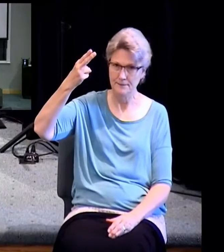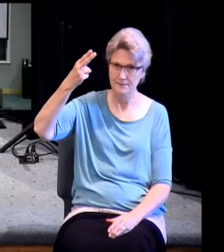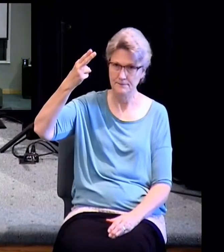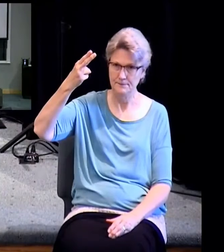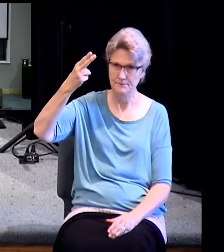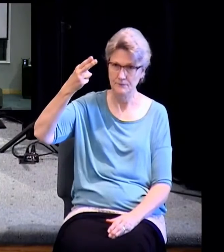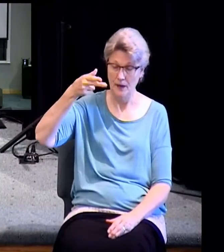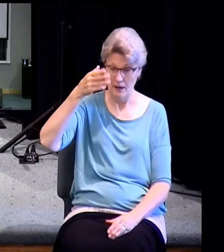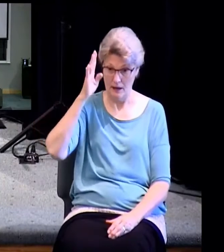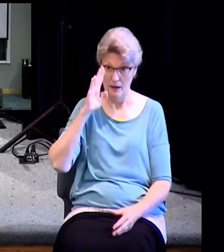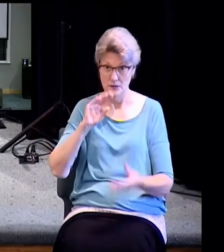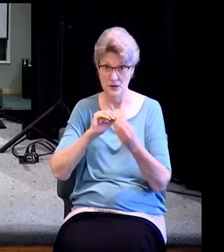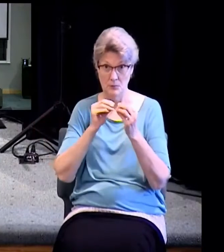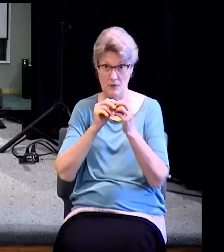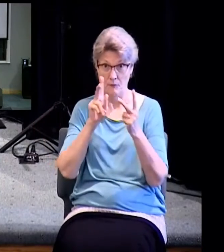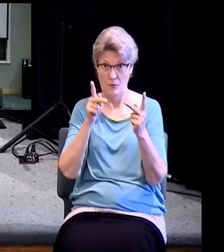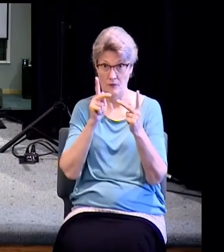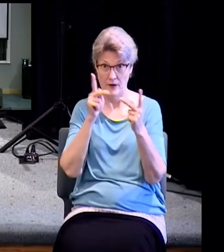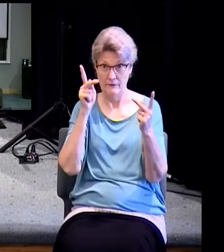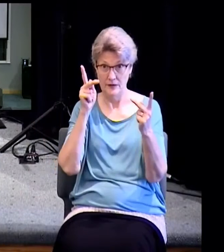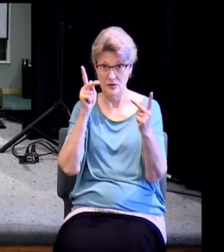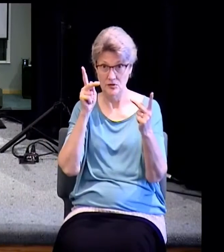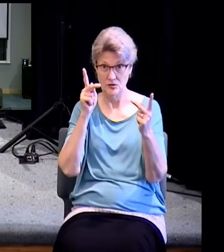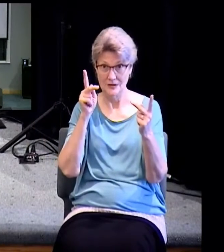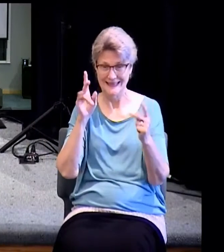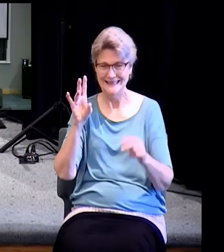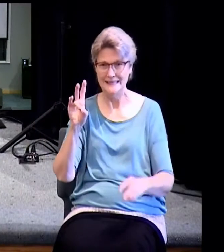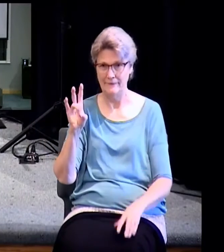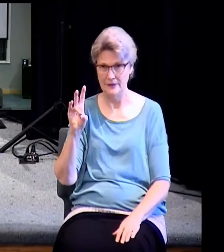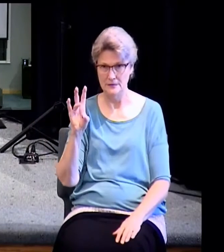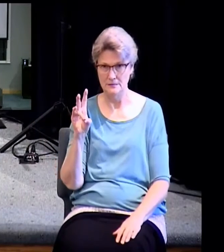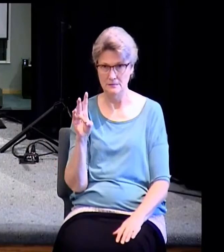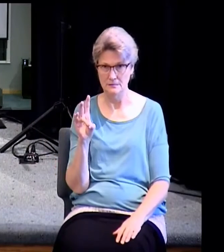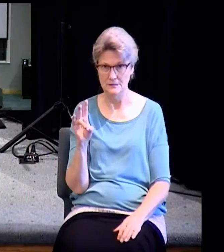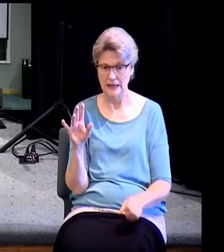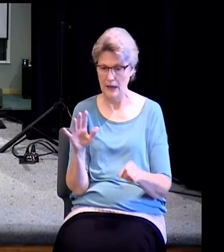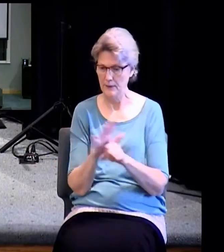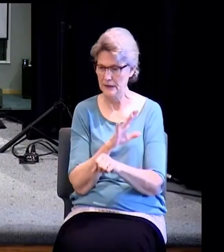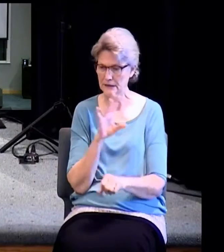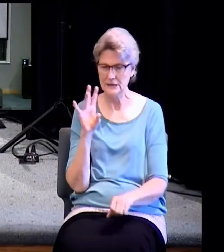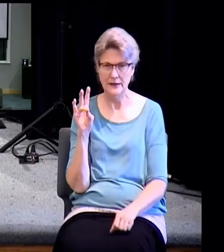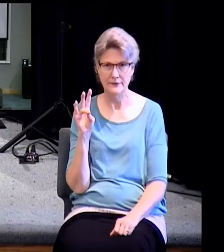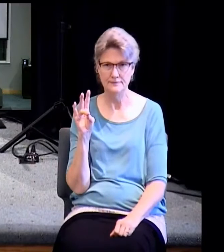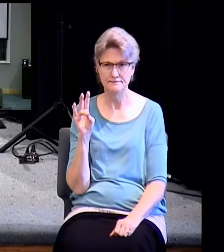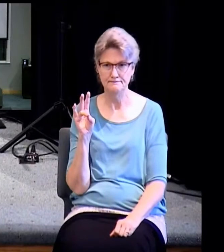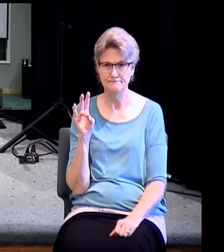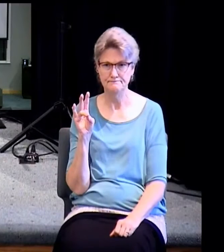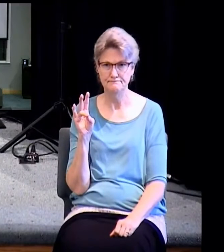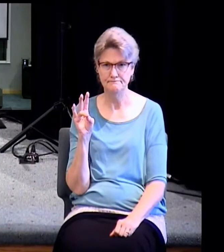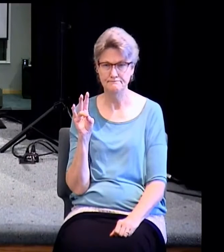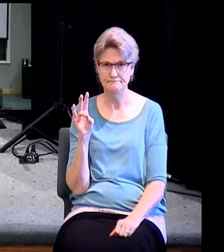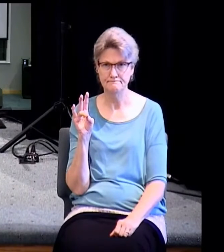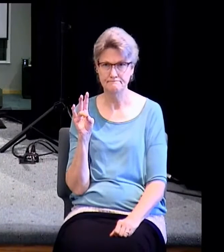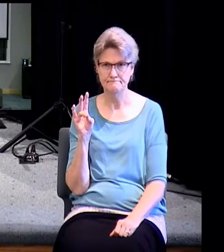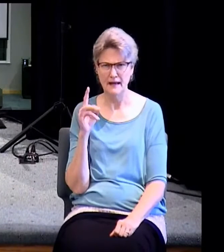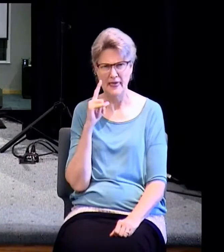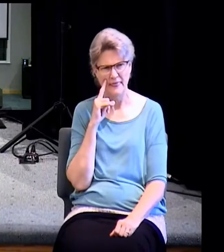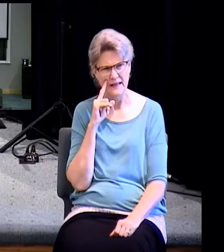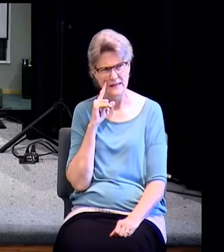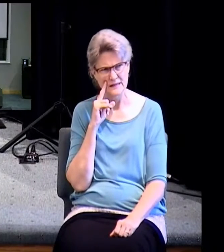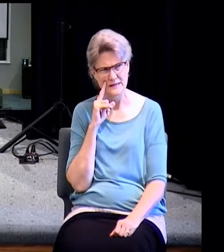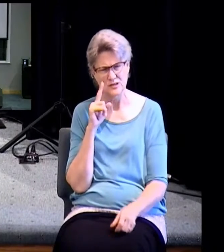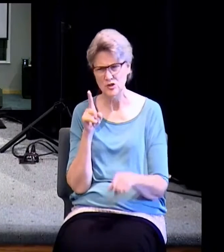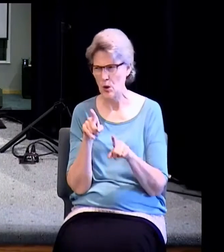God's number of perfection and completeness is seven. I think it's